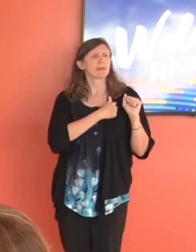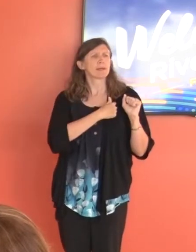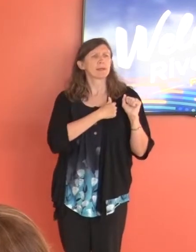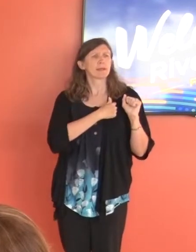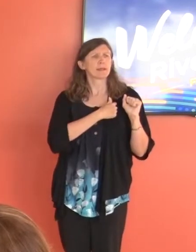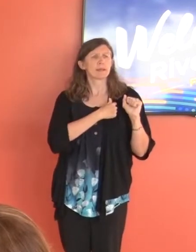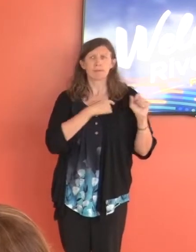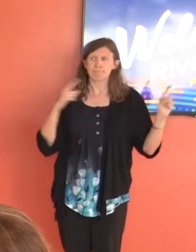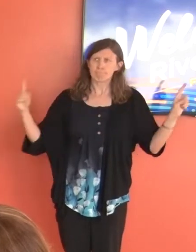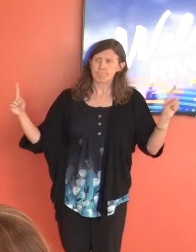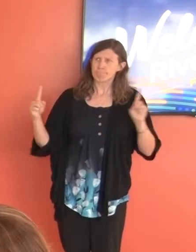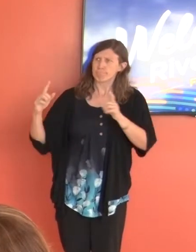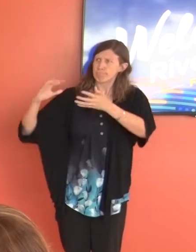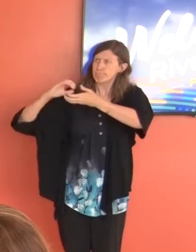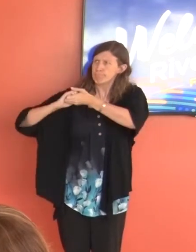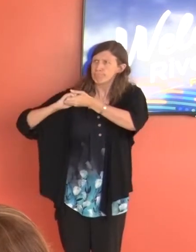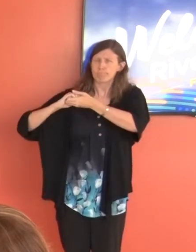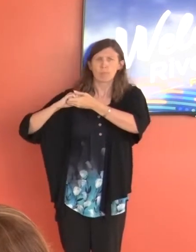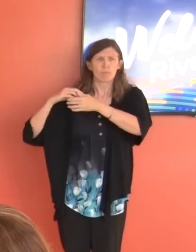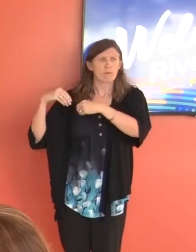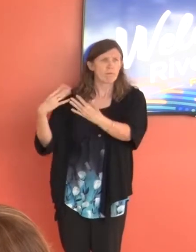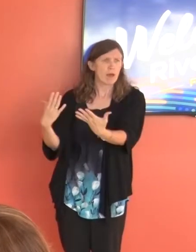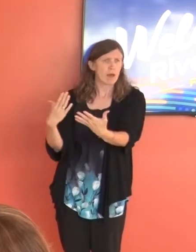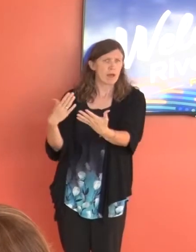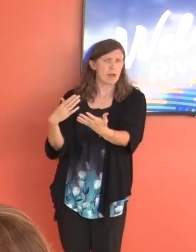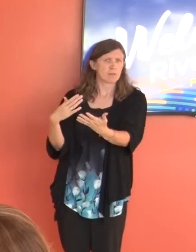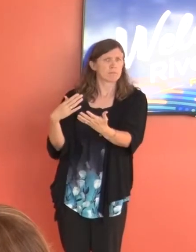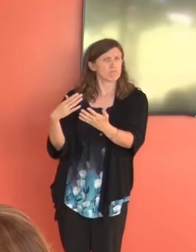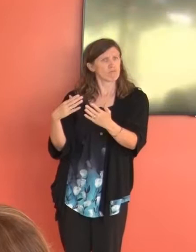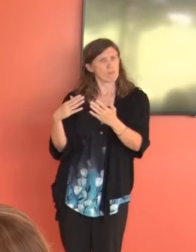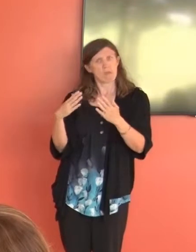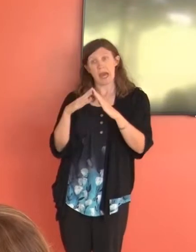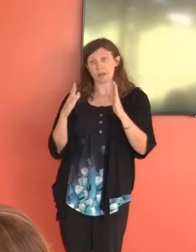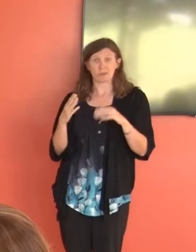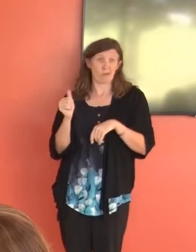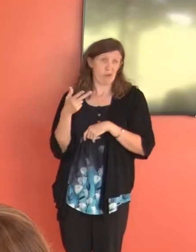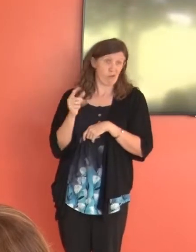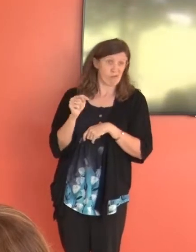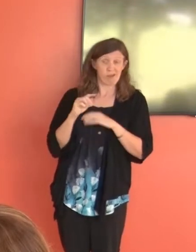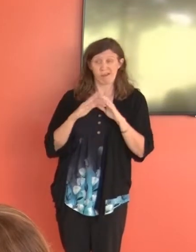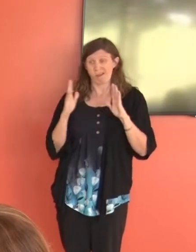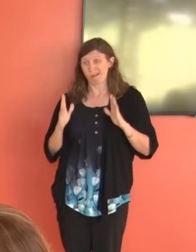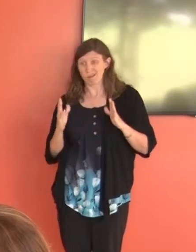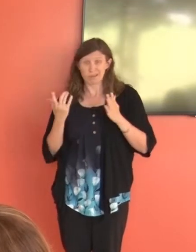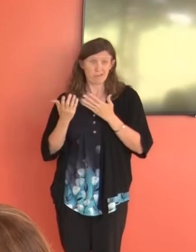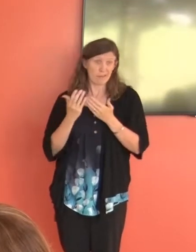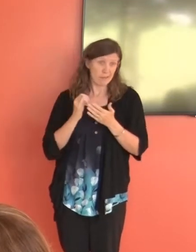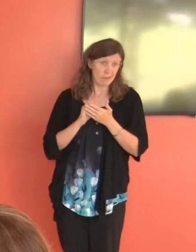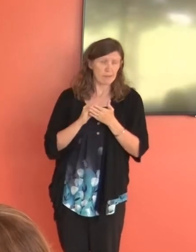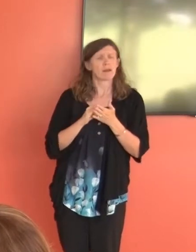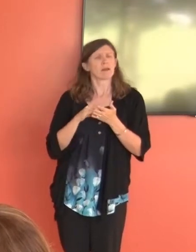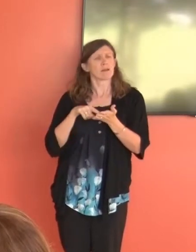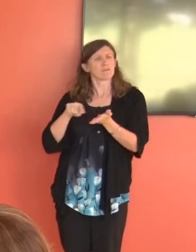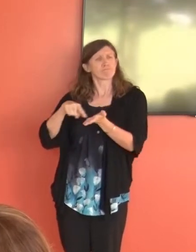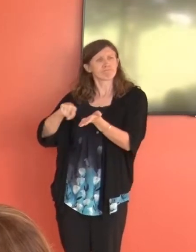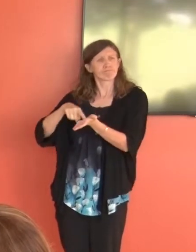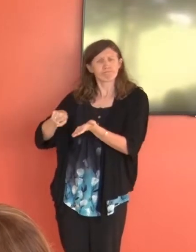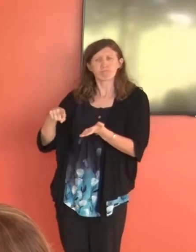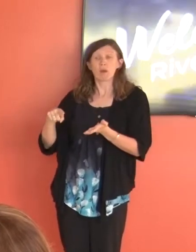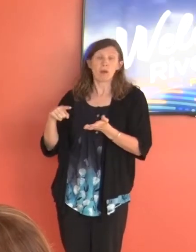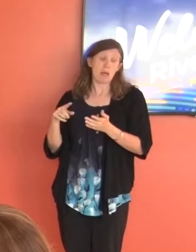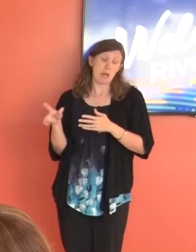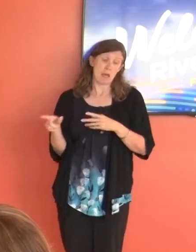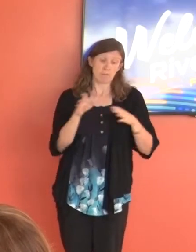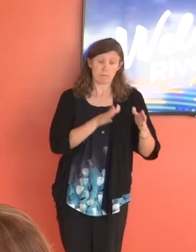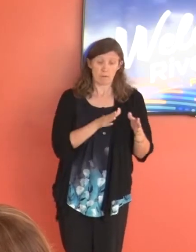in providing affordable housing for students and possibly for workforce, which includes